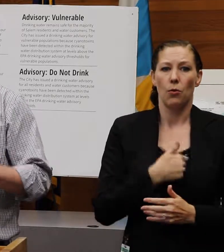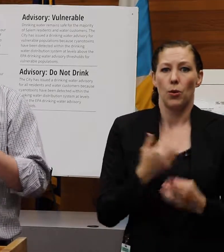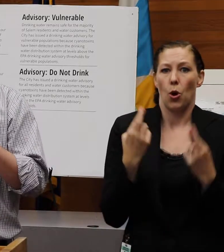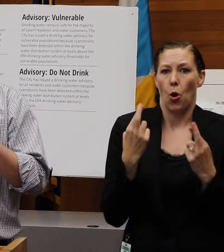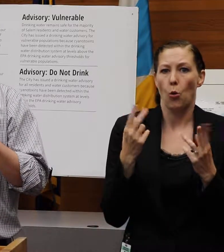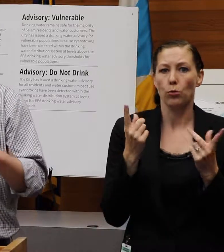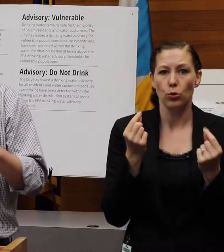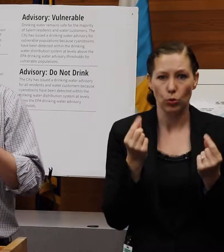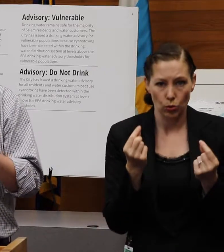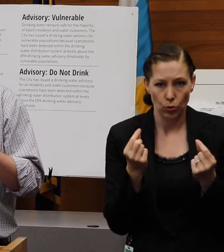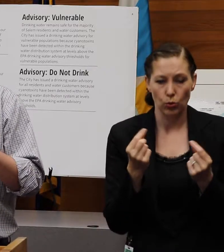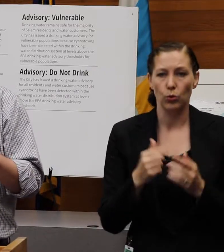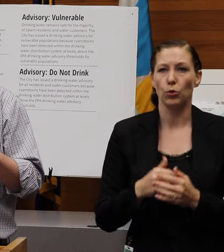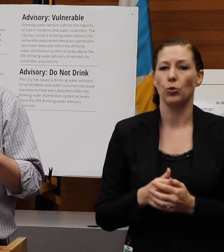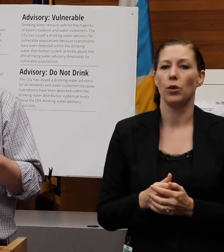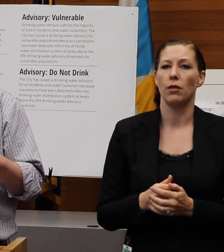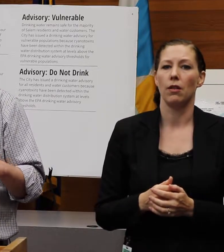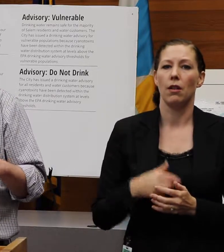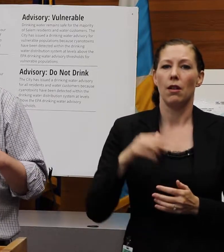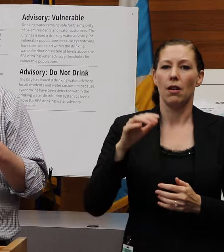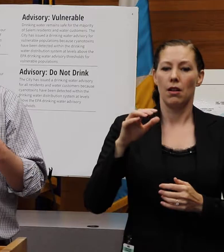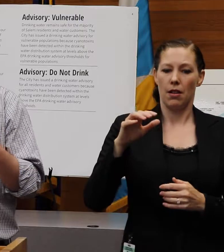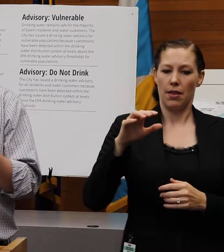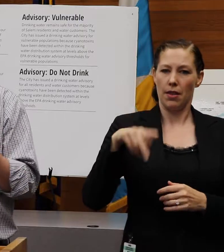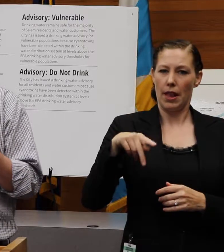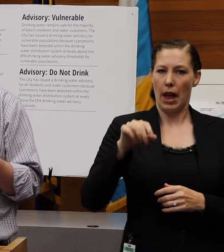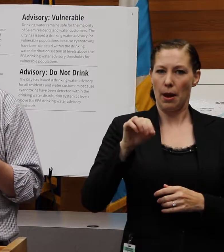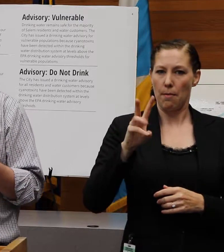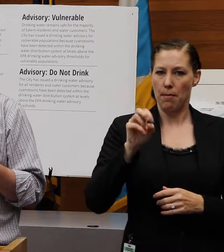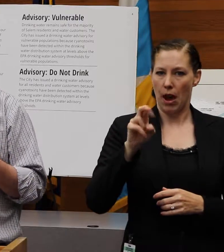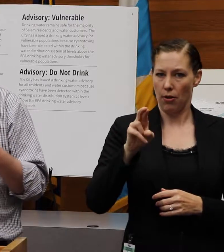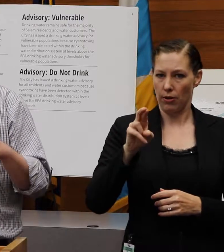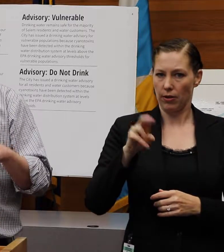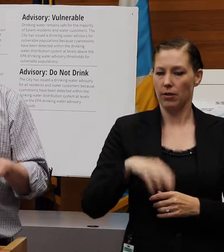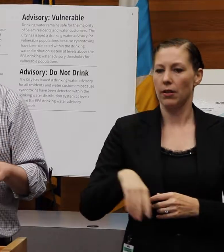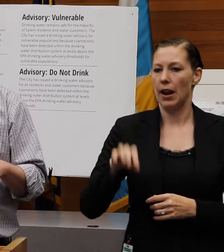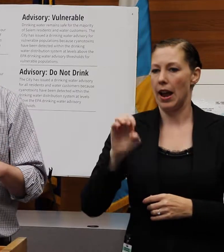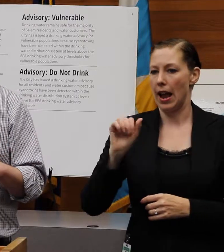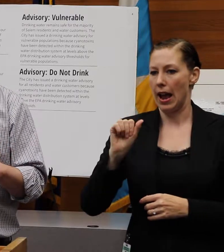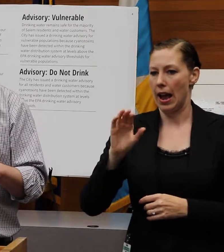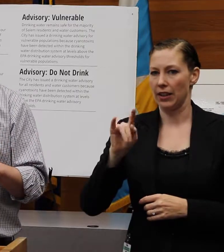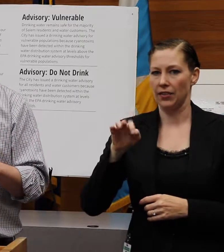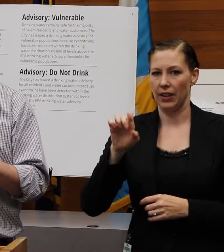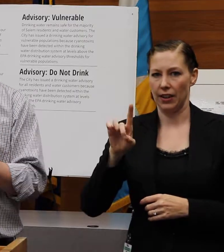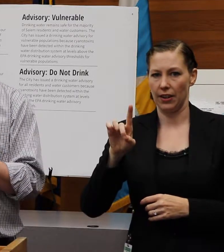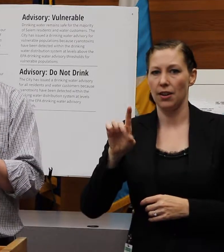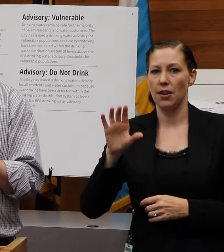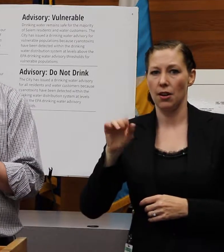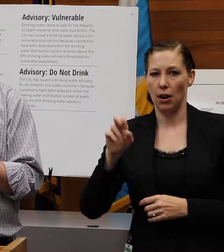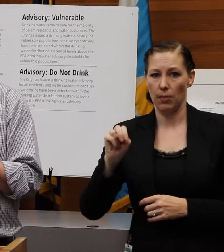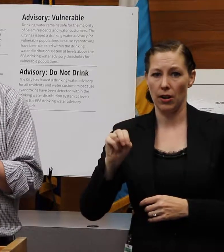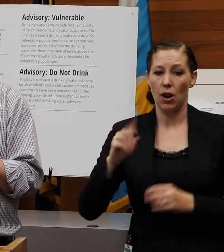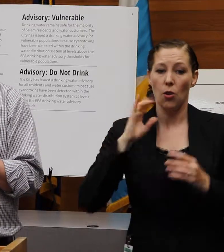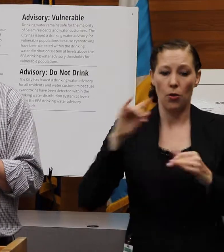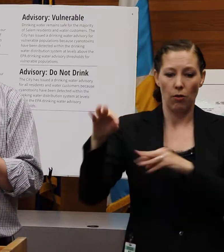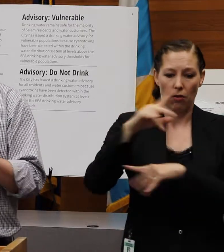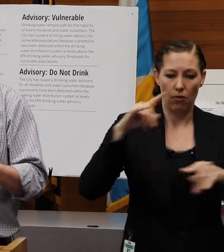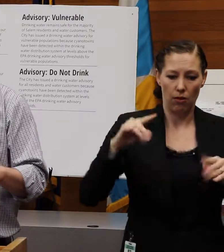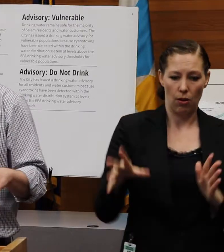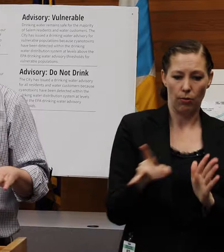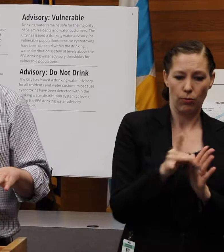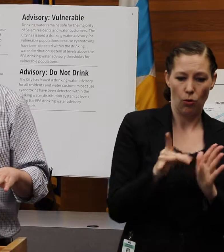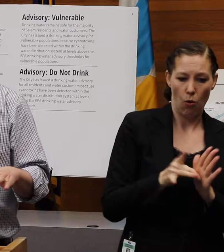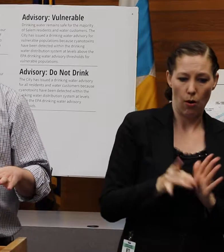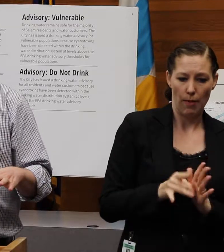settle the powdered activated carbon post-adsorption in the South Basin, you can see behind me, in